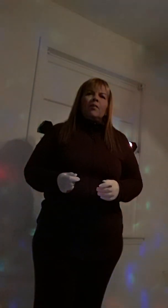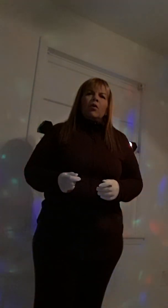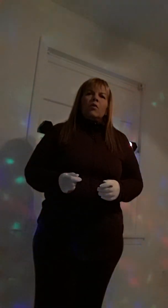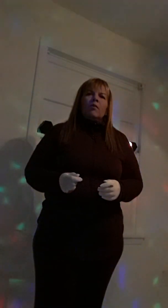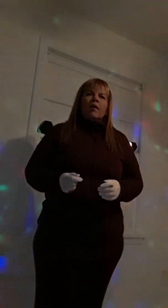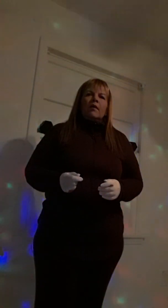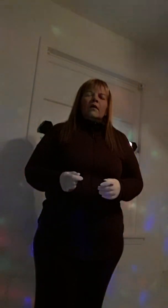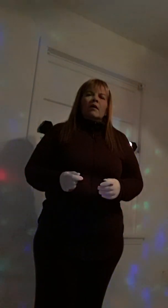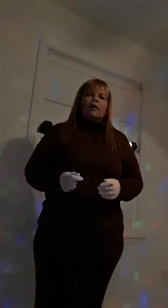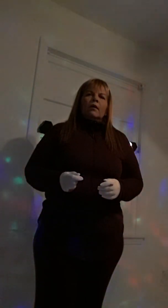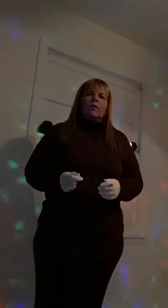people